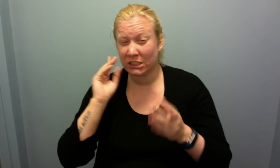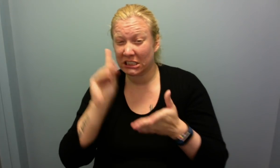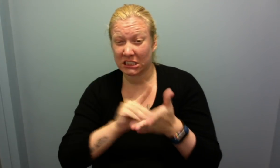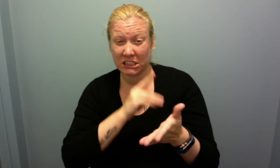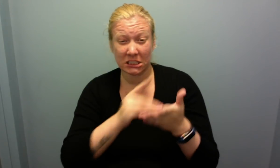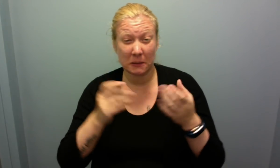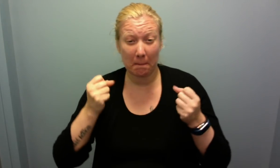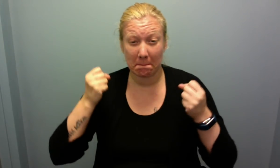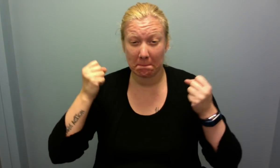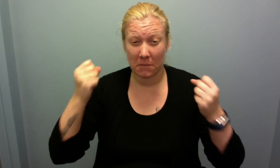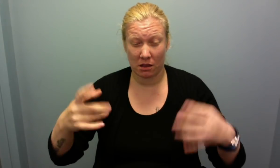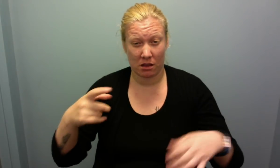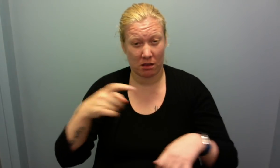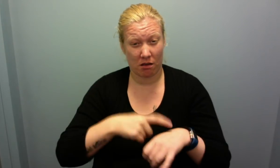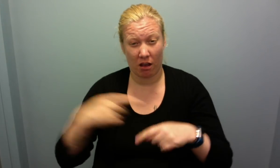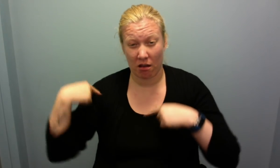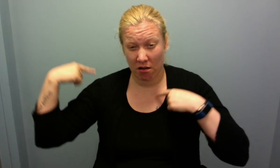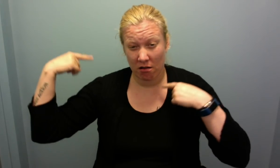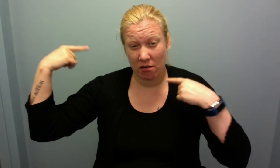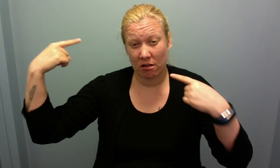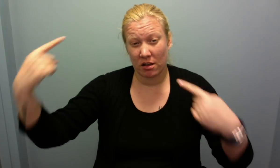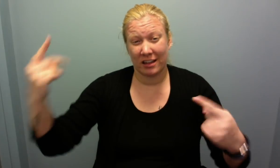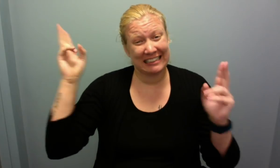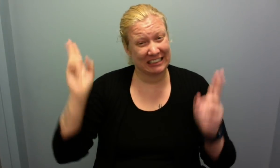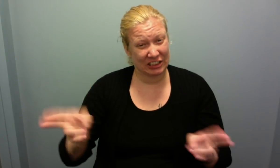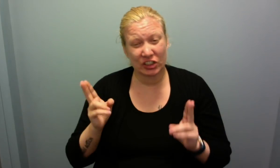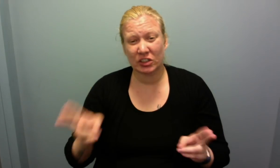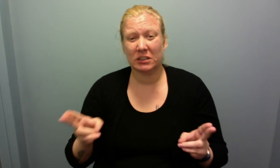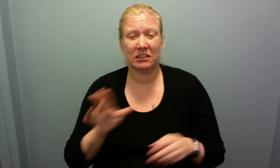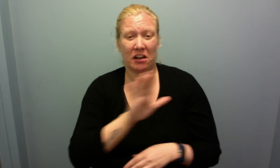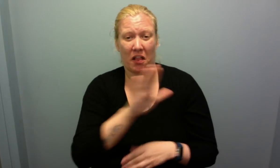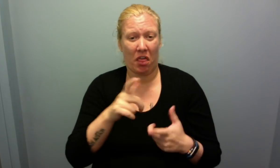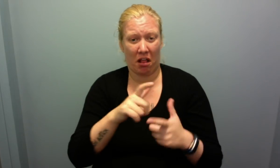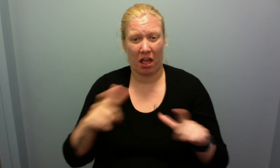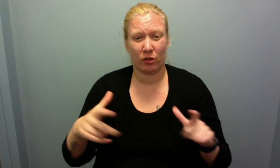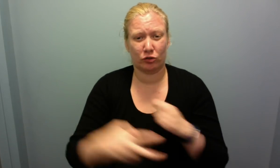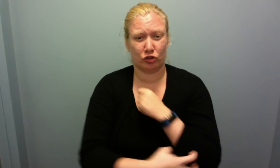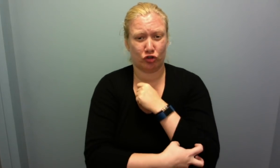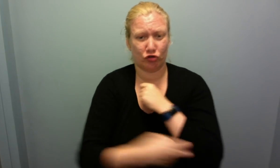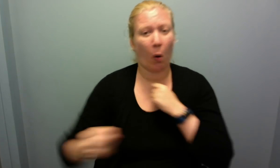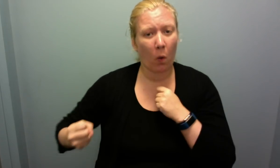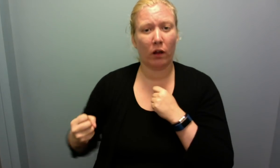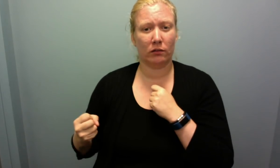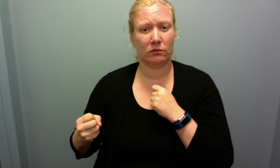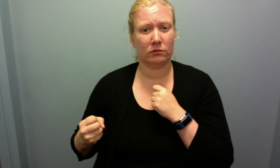deaf people have so many different experiences, and they have so much discrimination, both historically